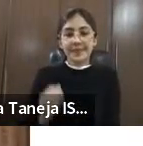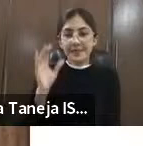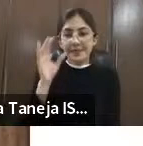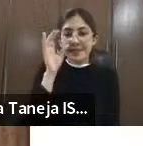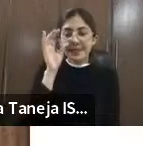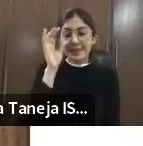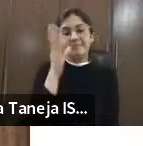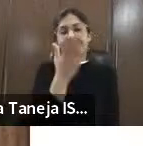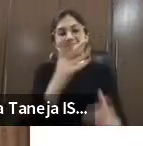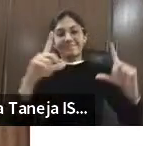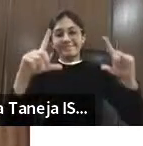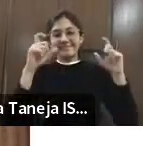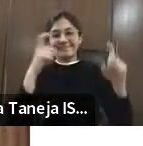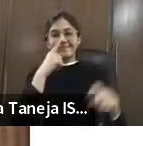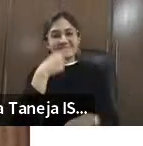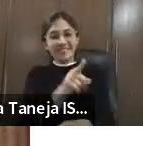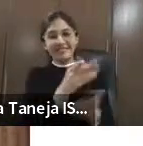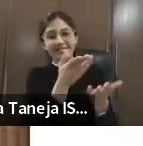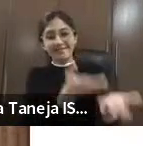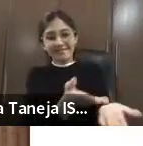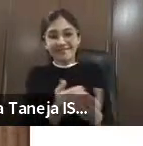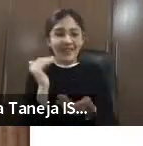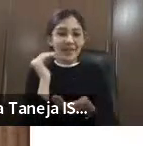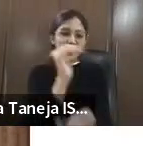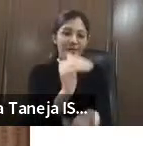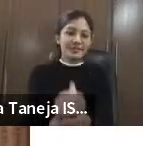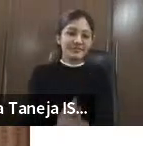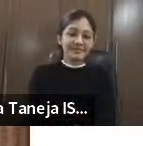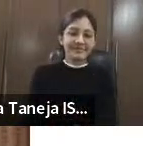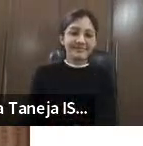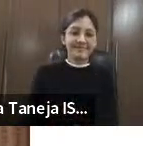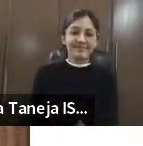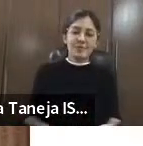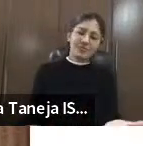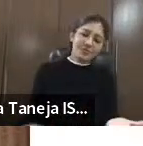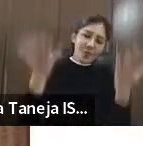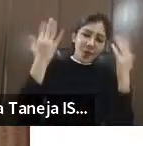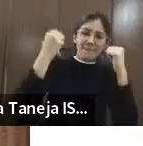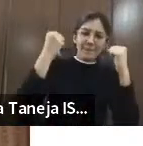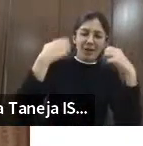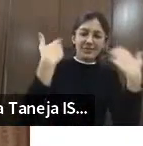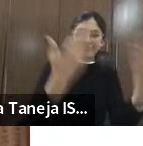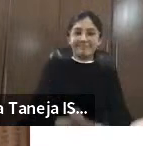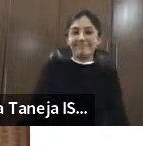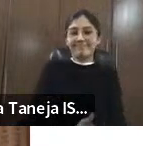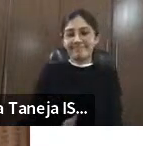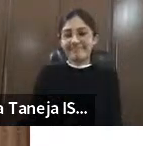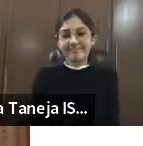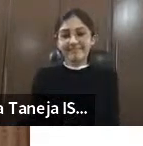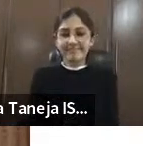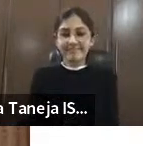That's Kanchanmala with her award. More power to you, Kanchanmala.